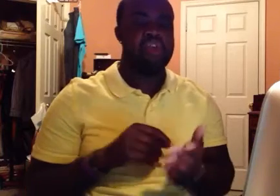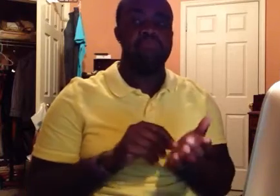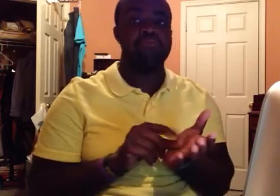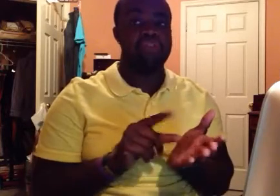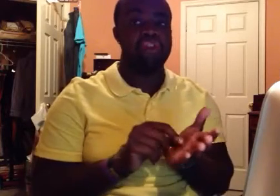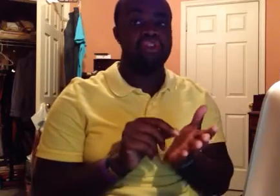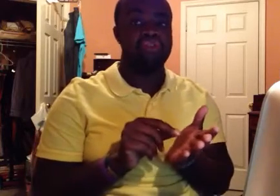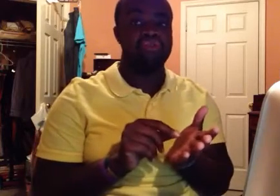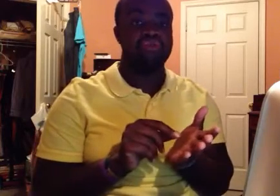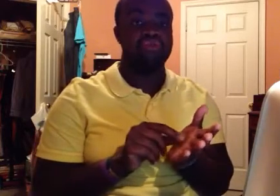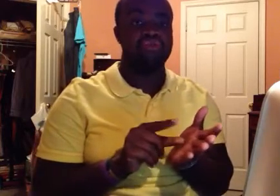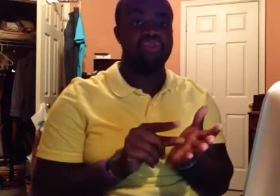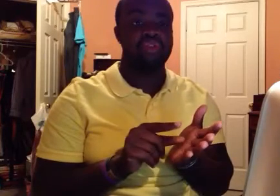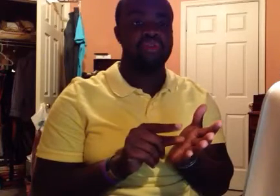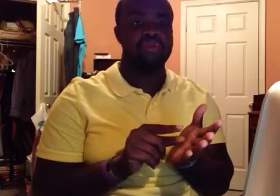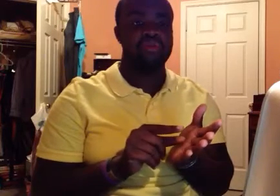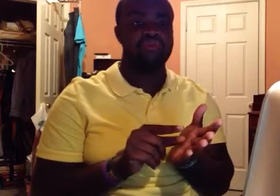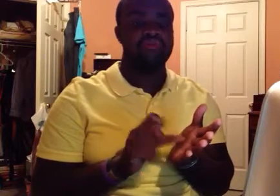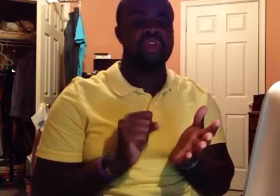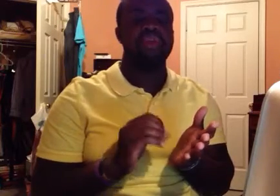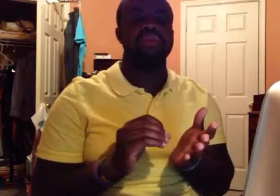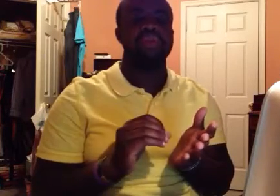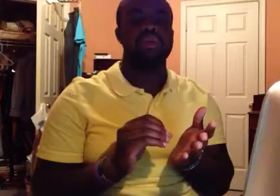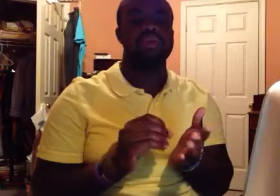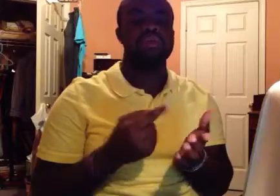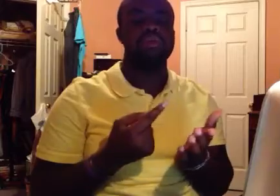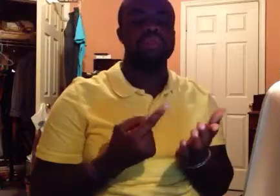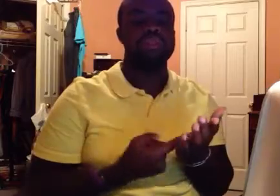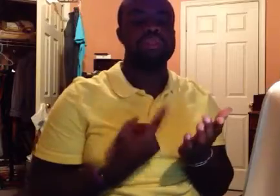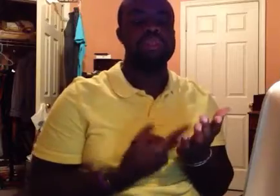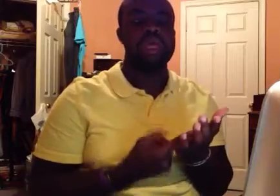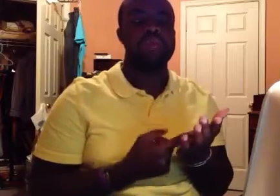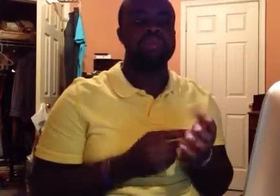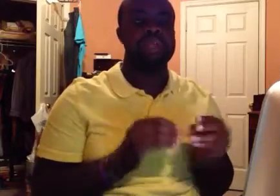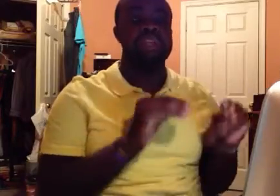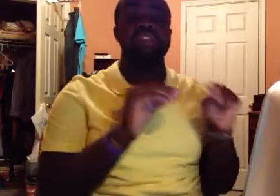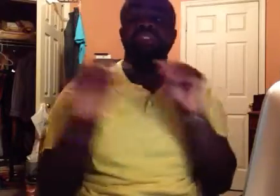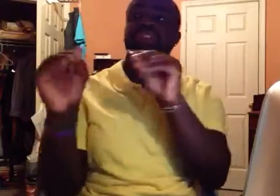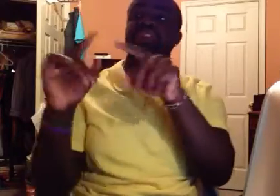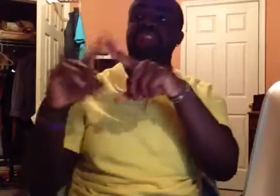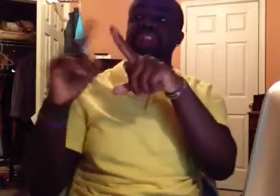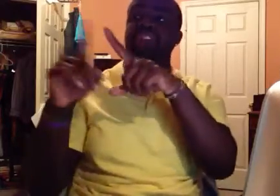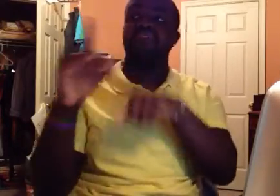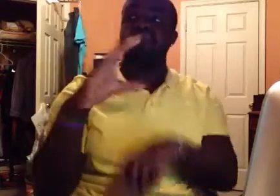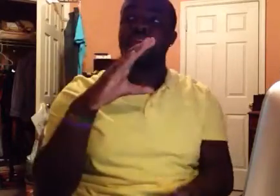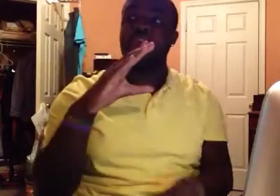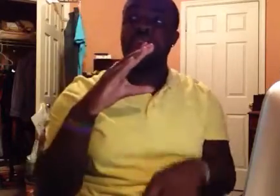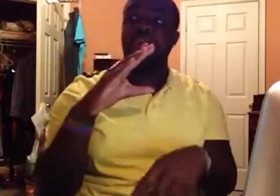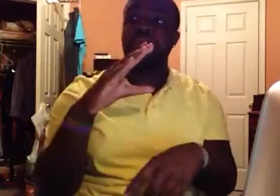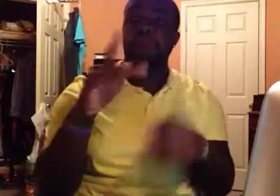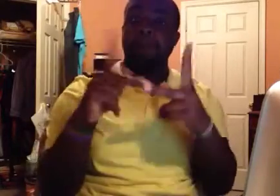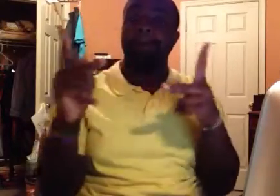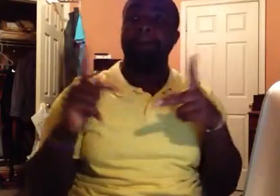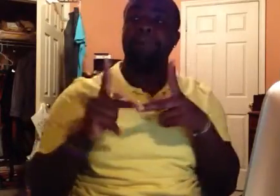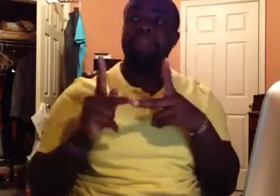that. But for those that do, you would then go to the printer, and then you put your checks in, feed it into the printer, and then basically hit